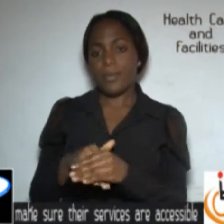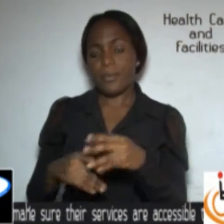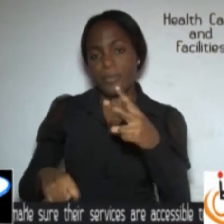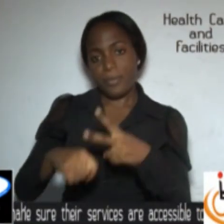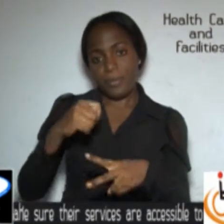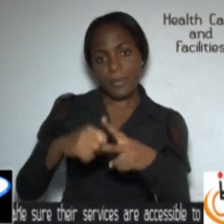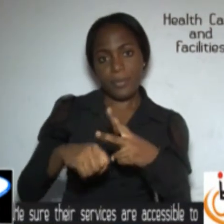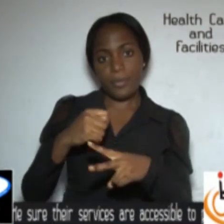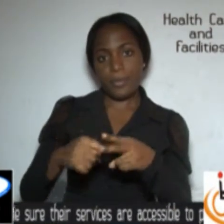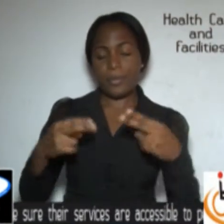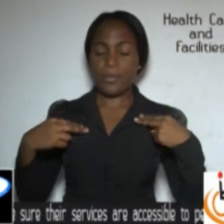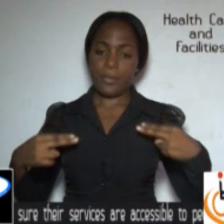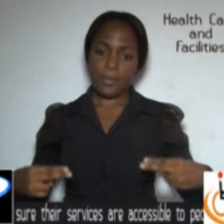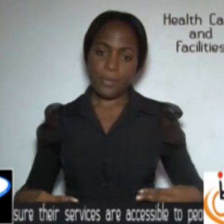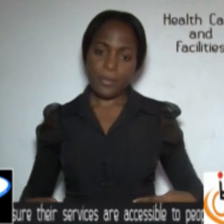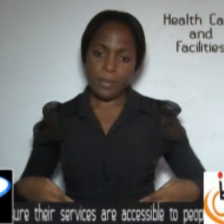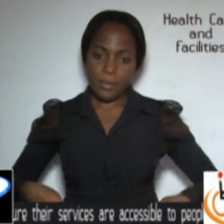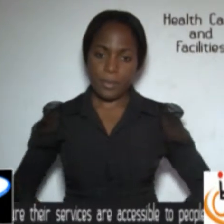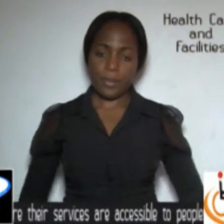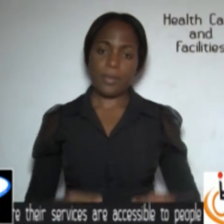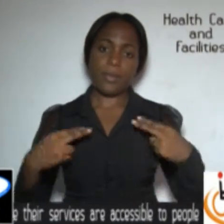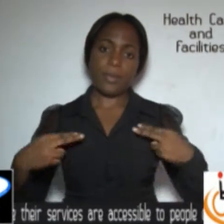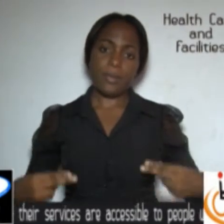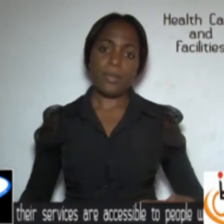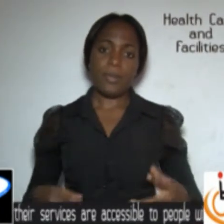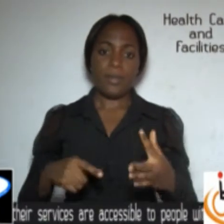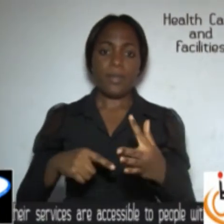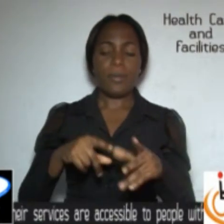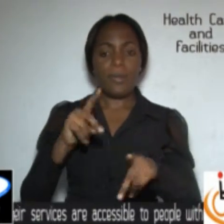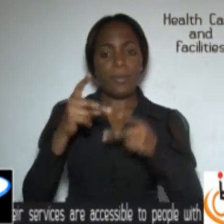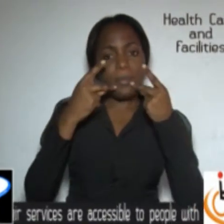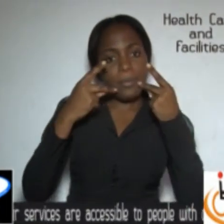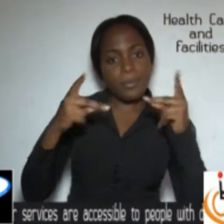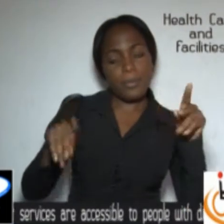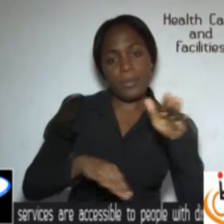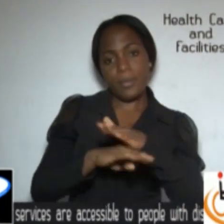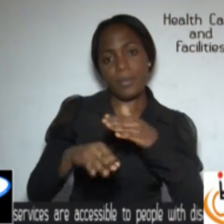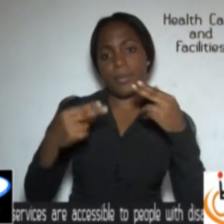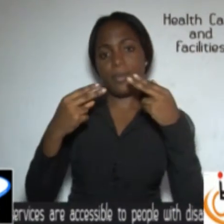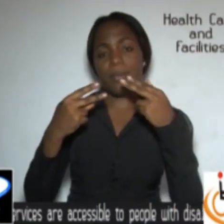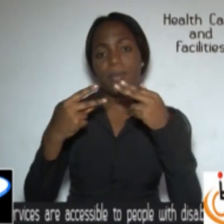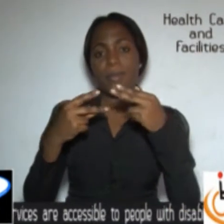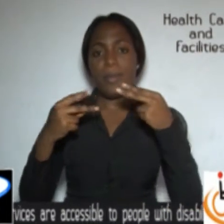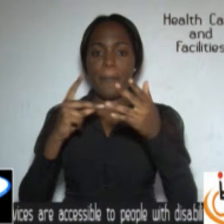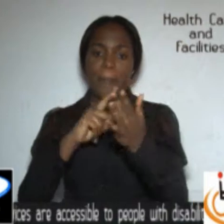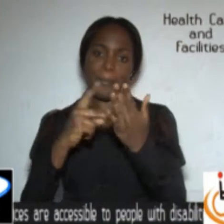and population-based public health programs. B. Provide those health services needed by persons